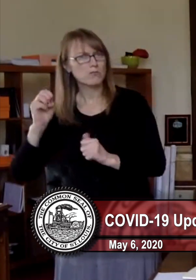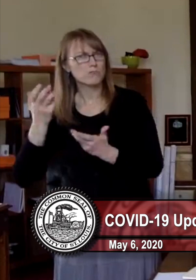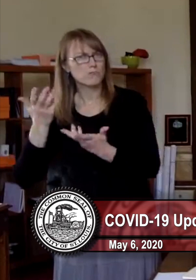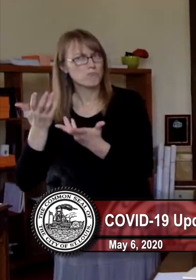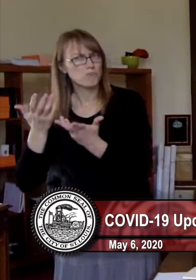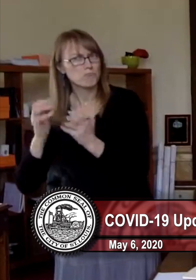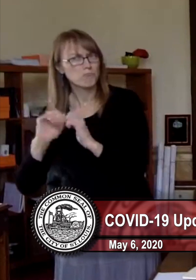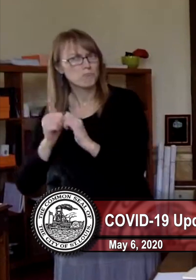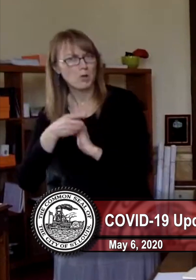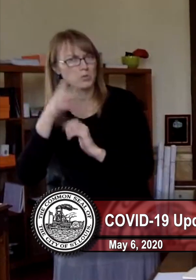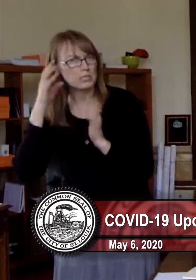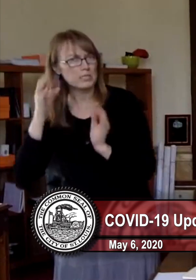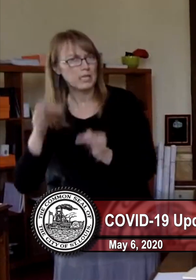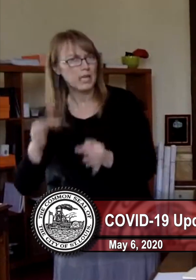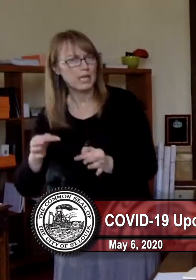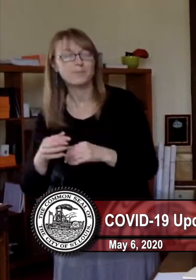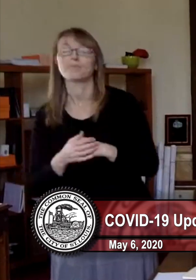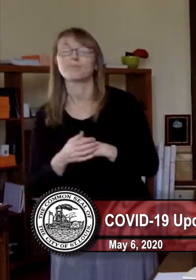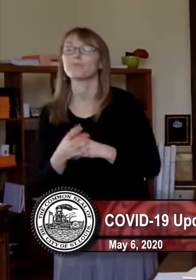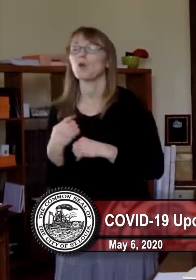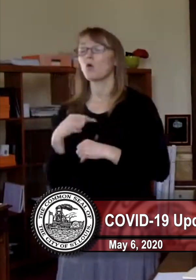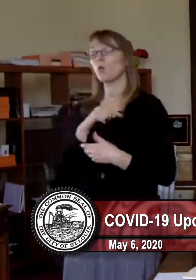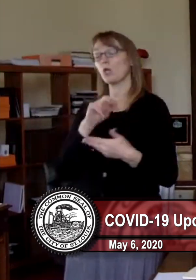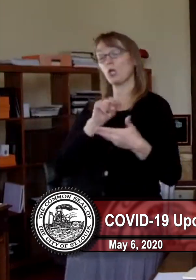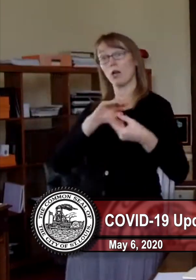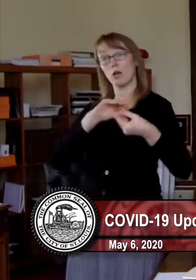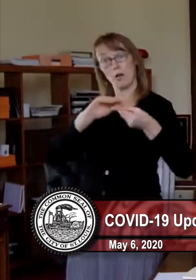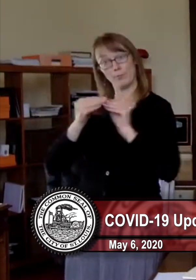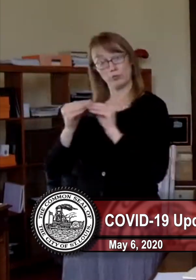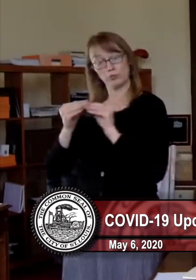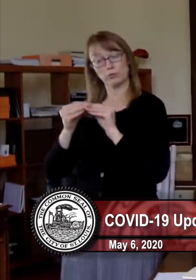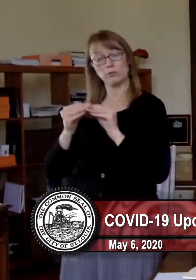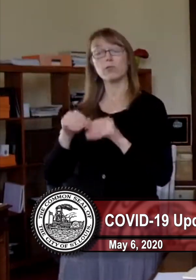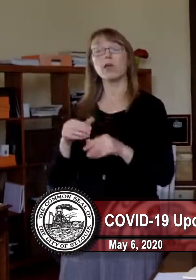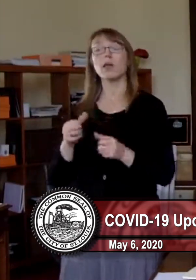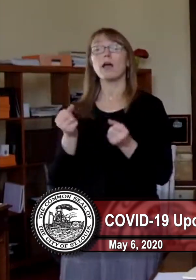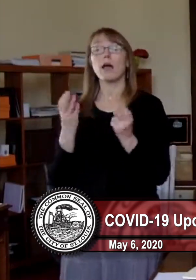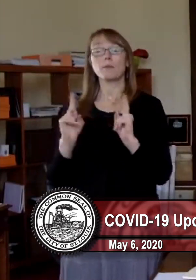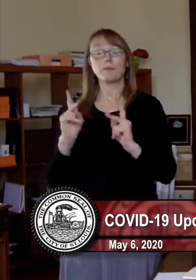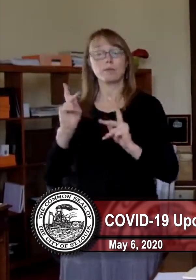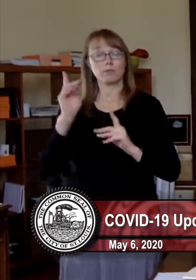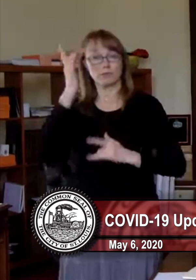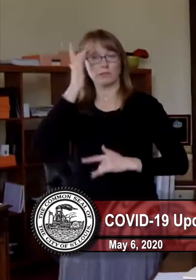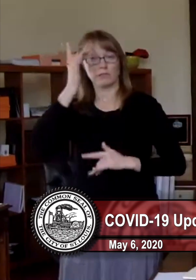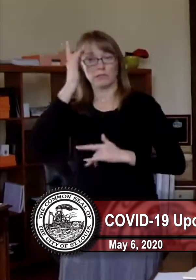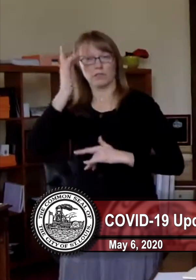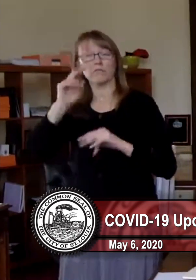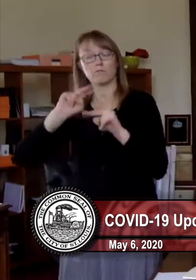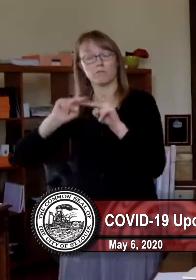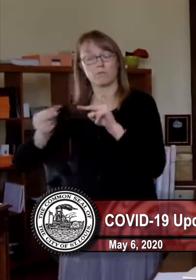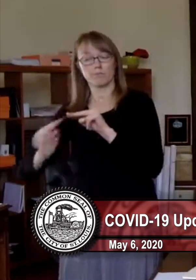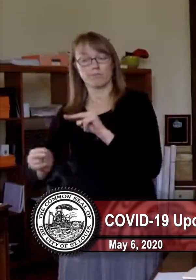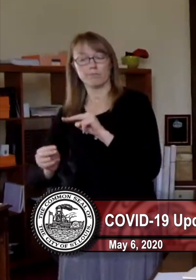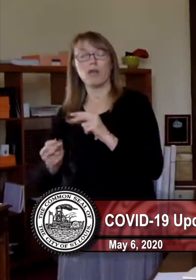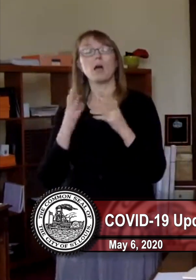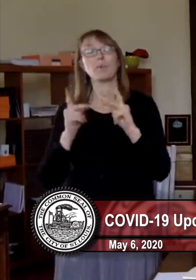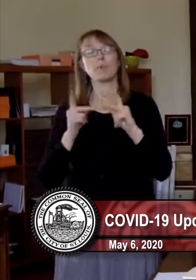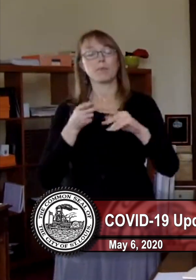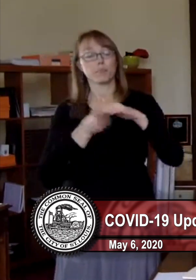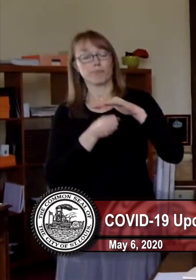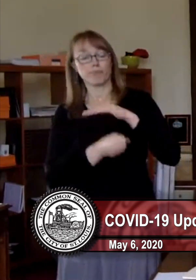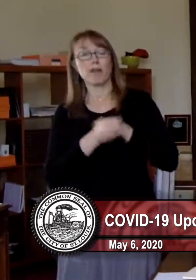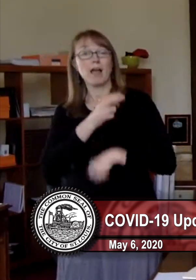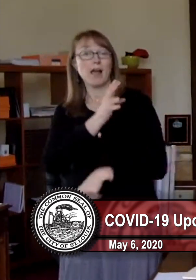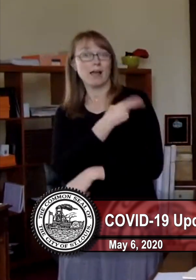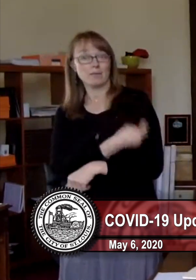of cases, the trajectory is going down. The number of hospitalizations is going down. That's what we've always said we were going to do when